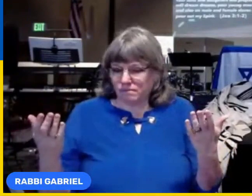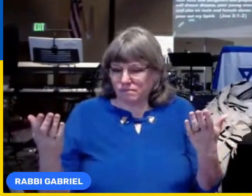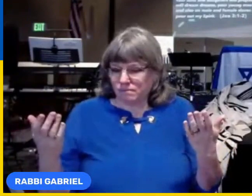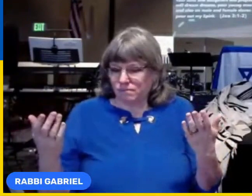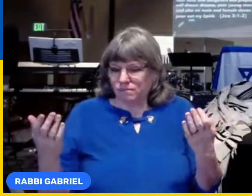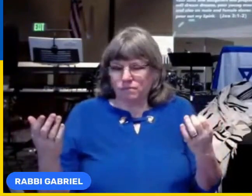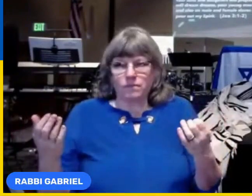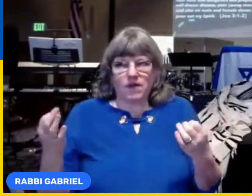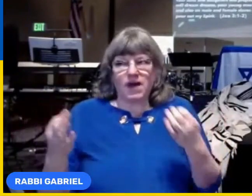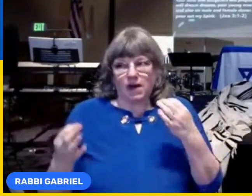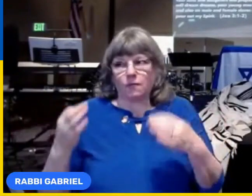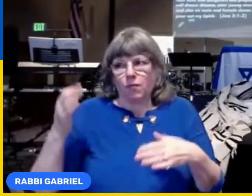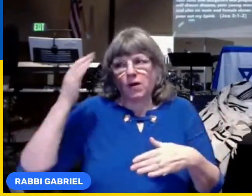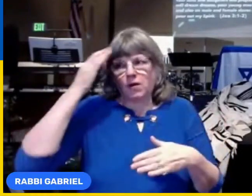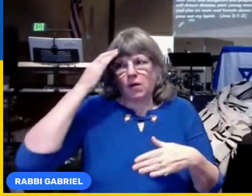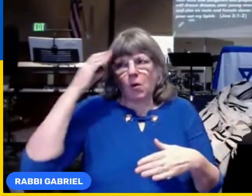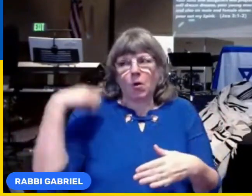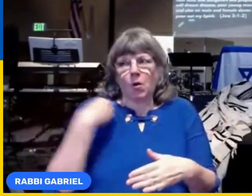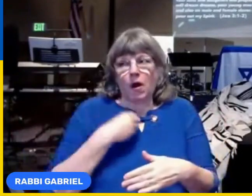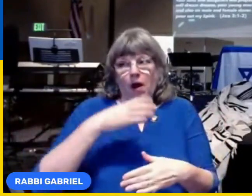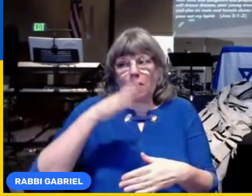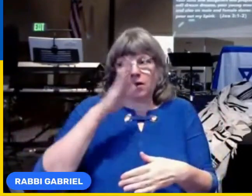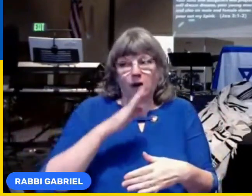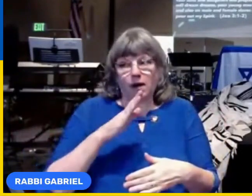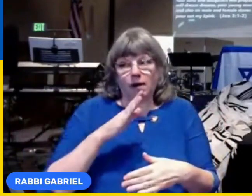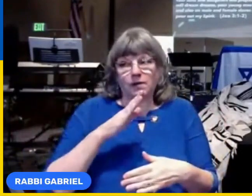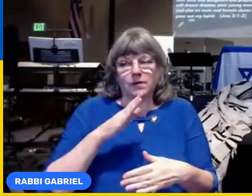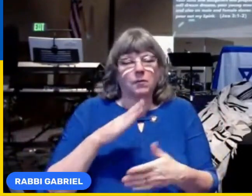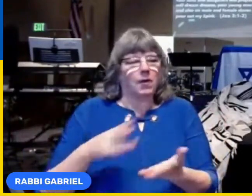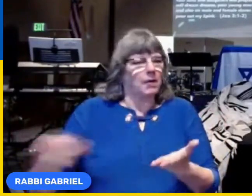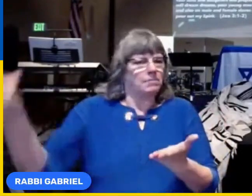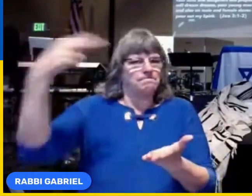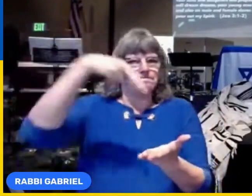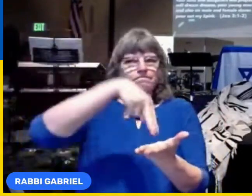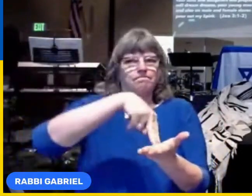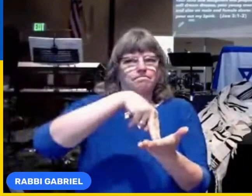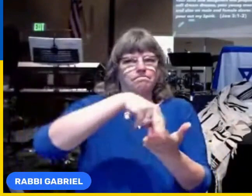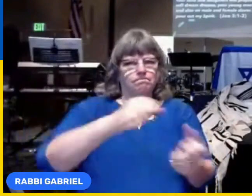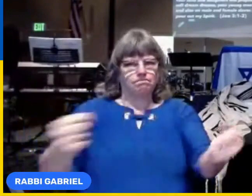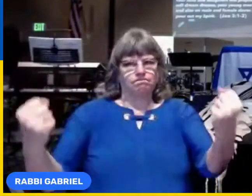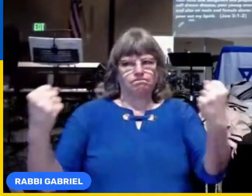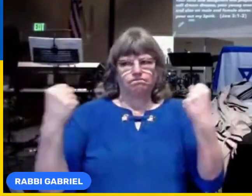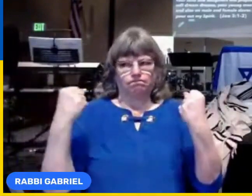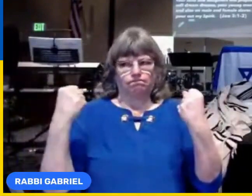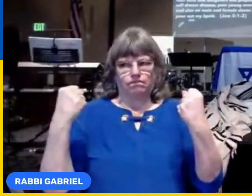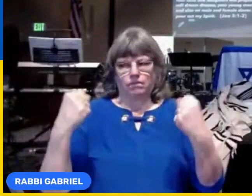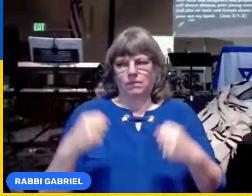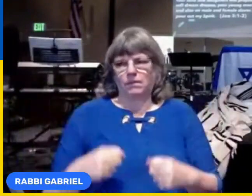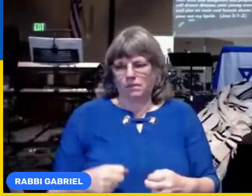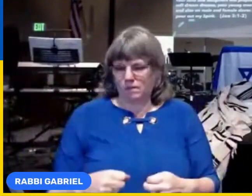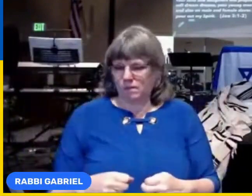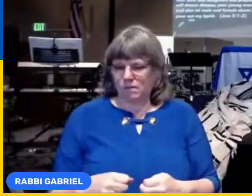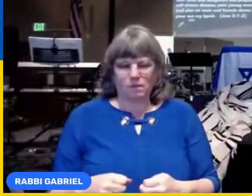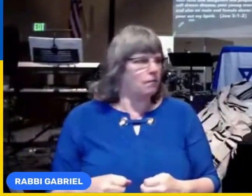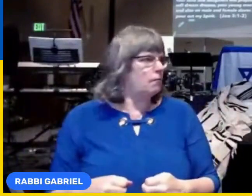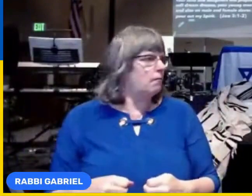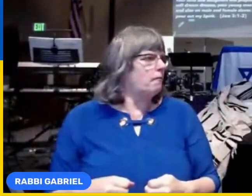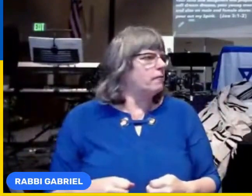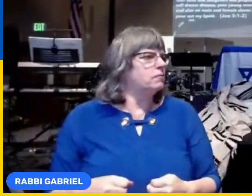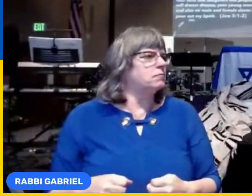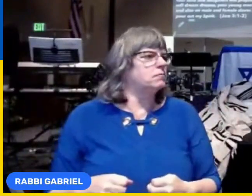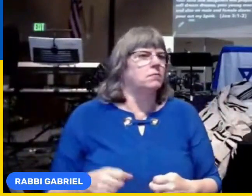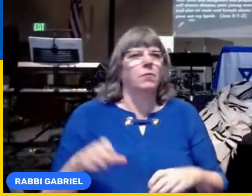is if we know our God, we stand firm and prevail. Some translations say, we'll